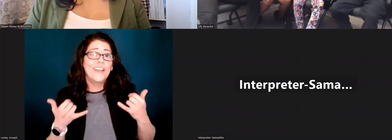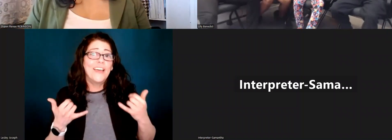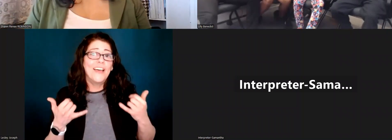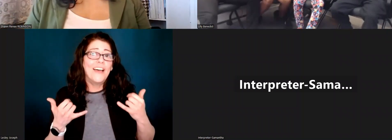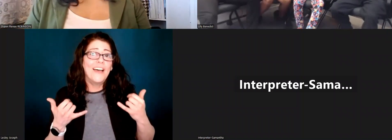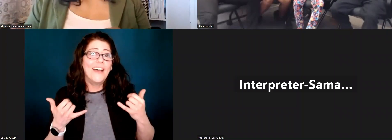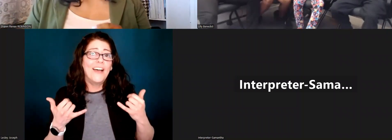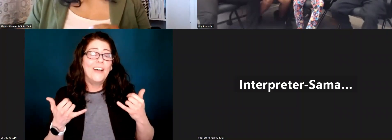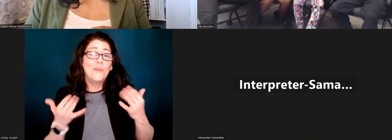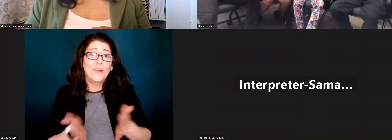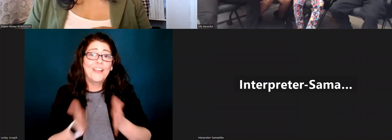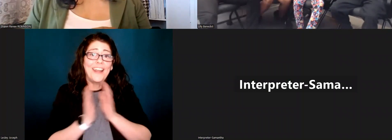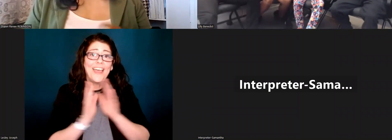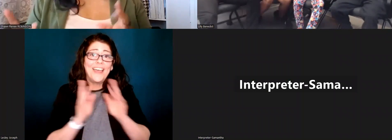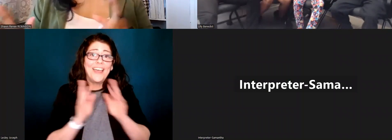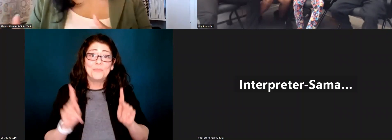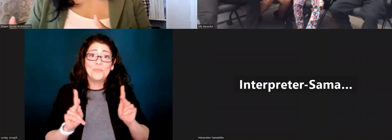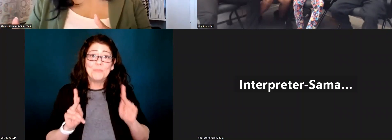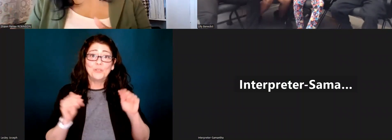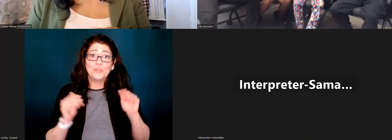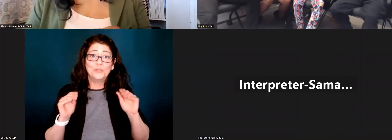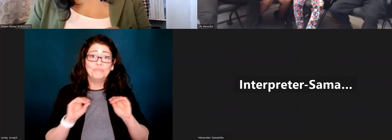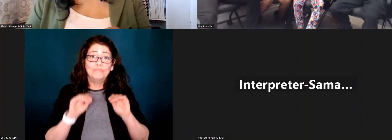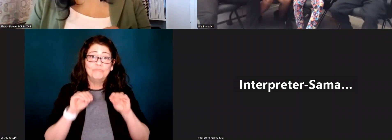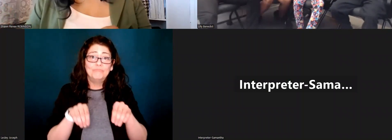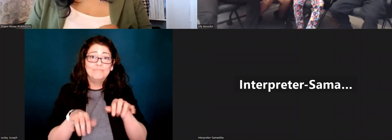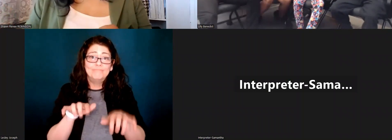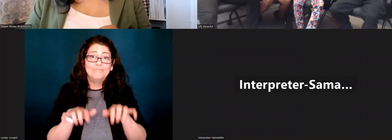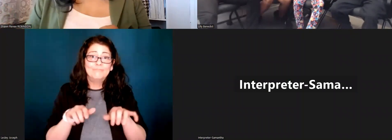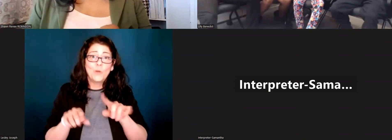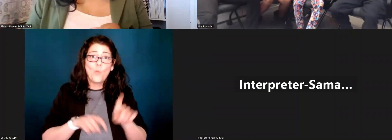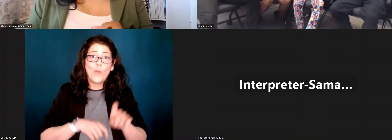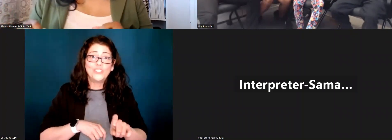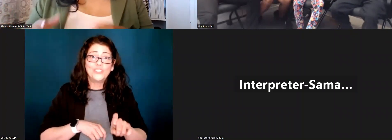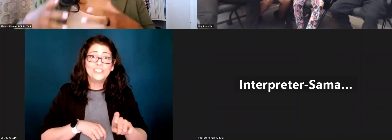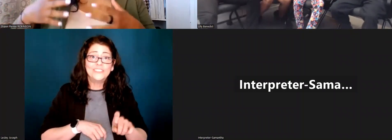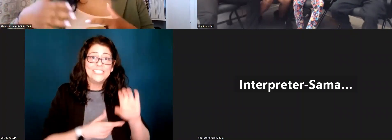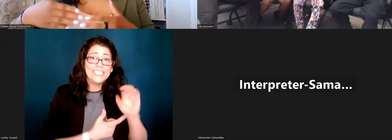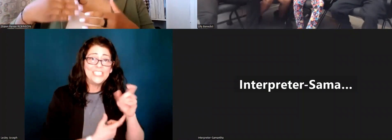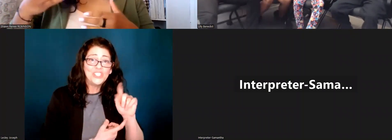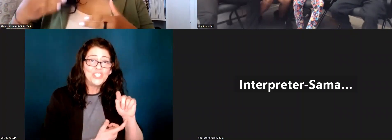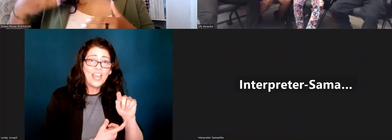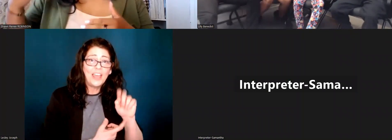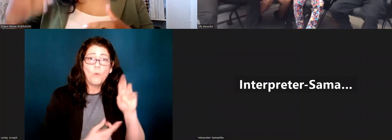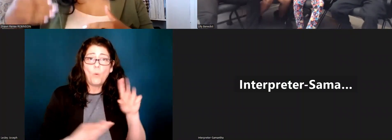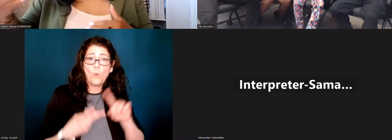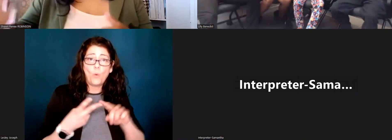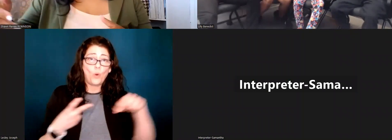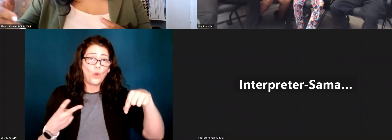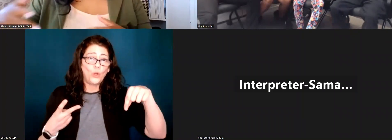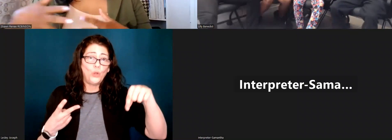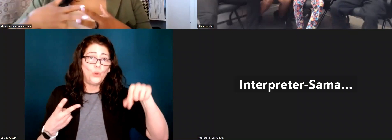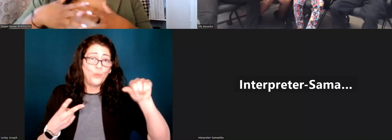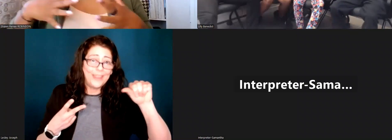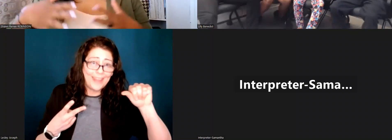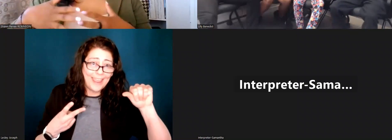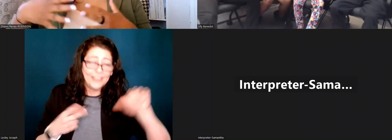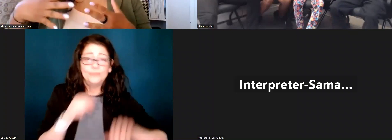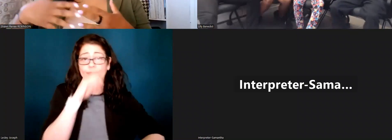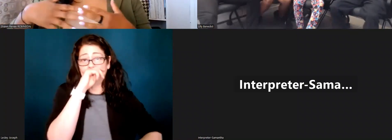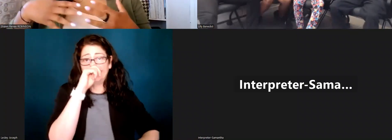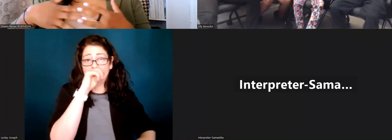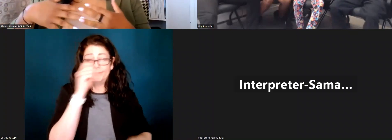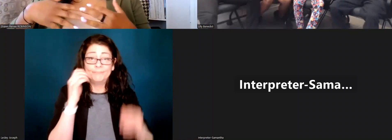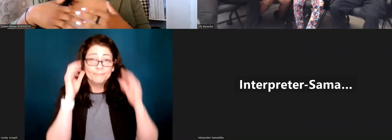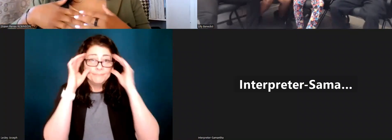putting those questions in the Q&A box or the chat box. So I would like to ask each one of you,